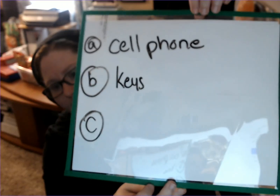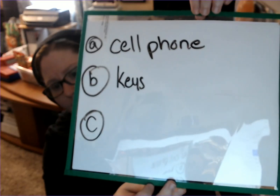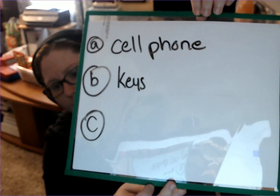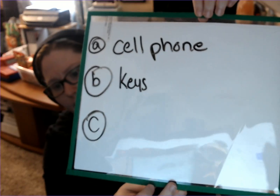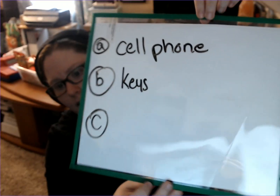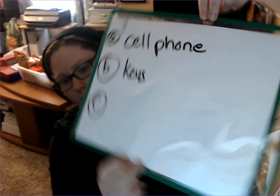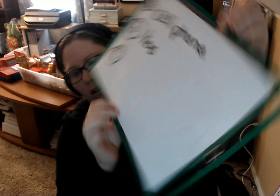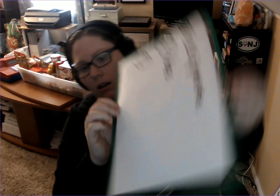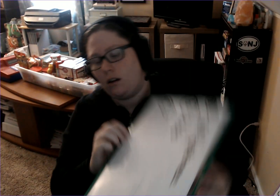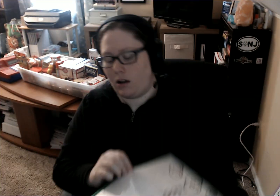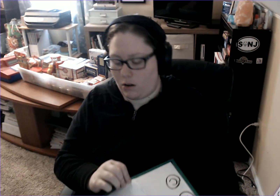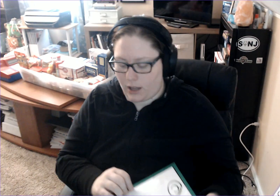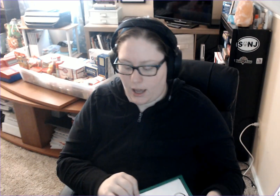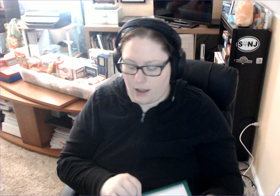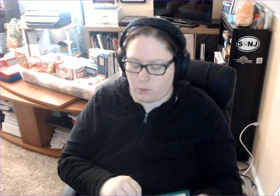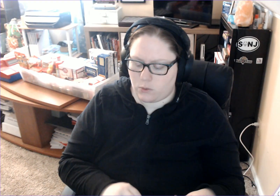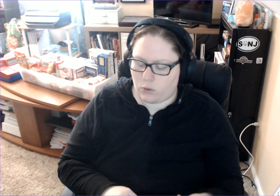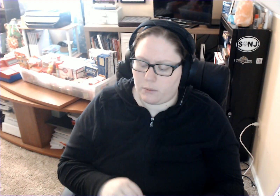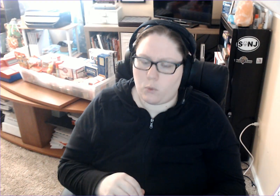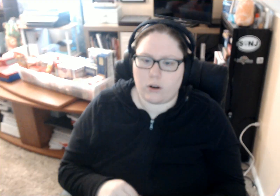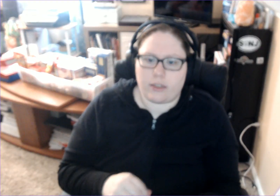Keys. Okay, and what's one more thing?